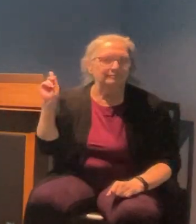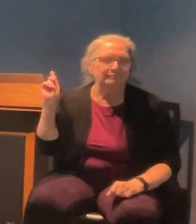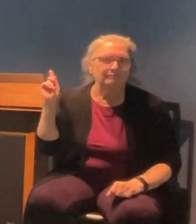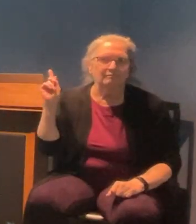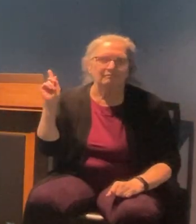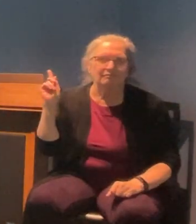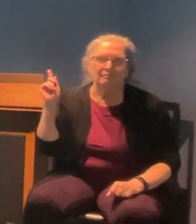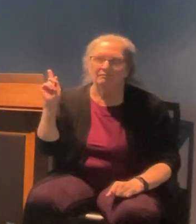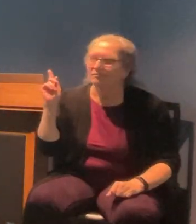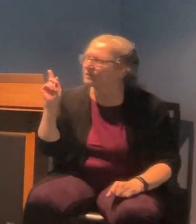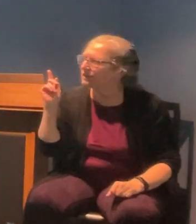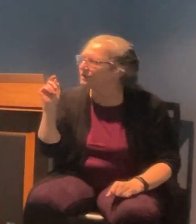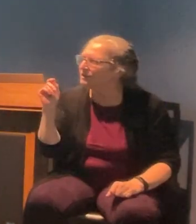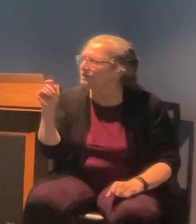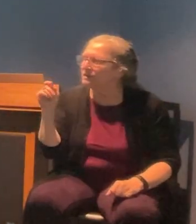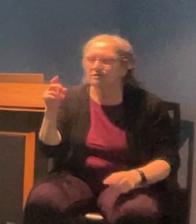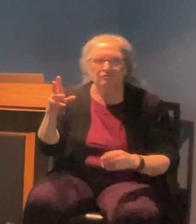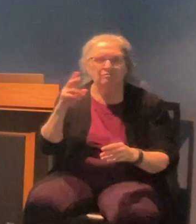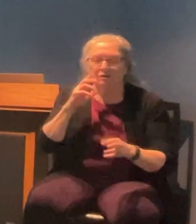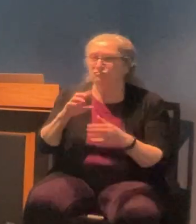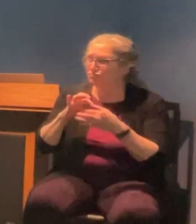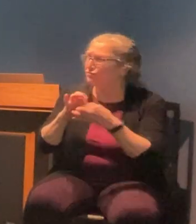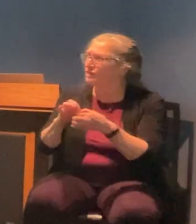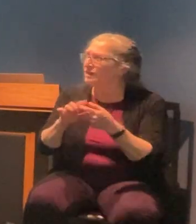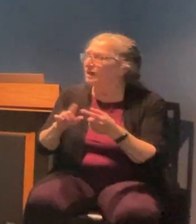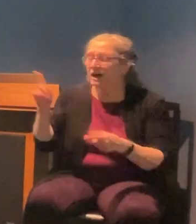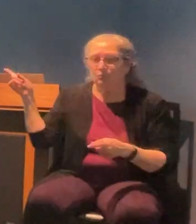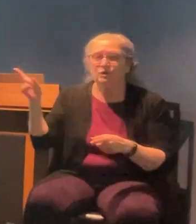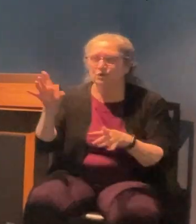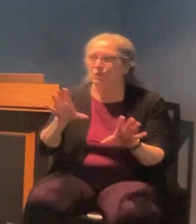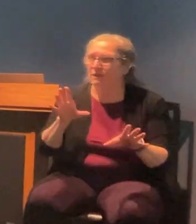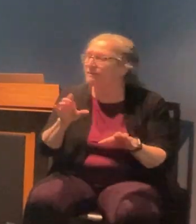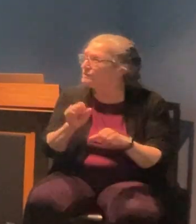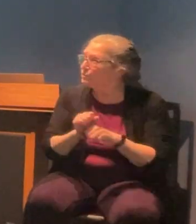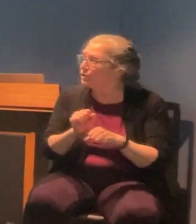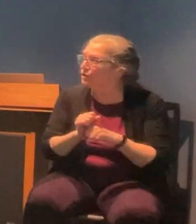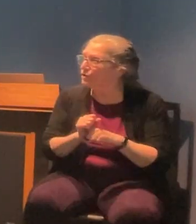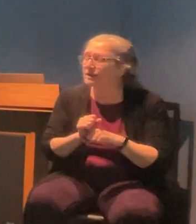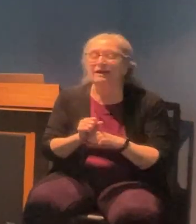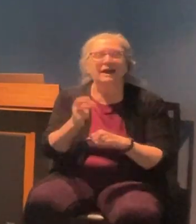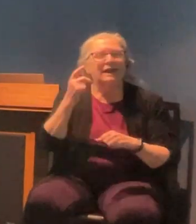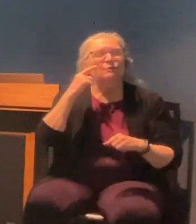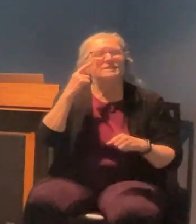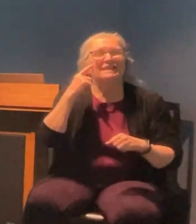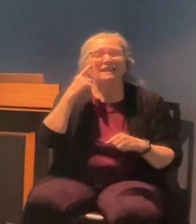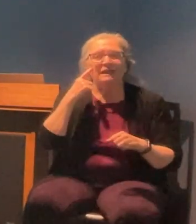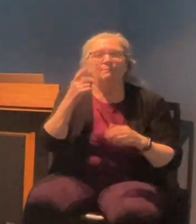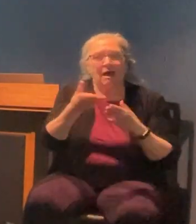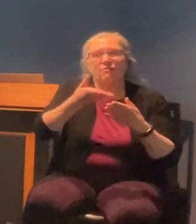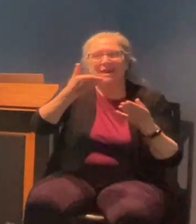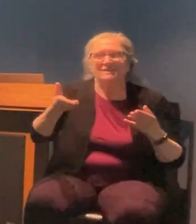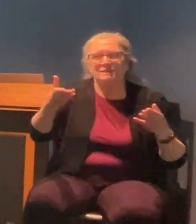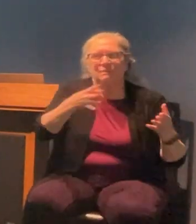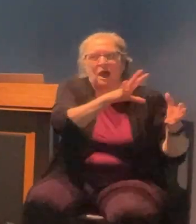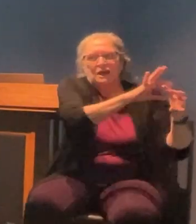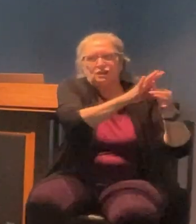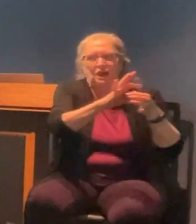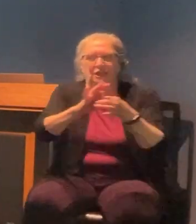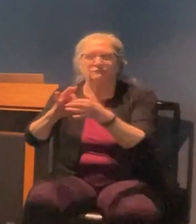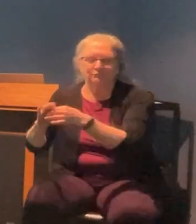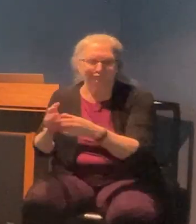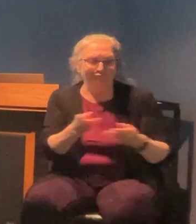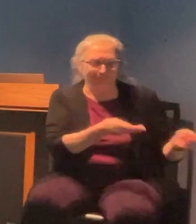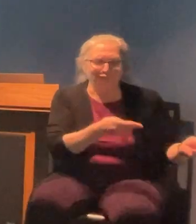Yeah. Regarding what you just said, I was doing this work, especially thinking about the supply chains and how they are